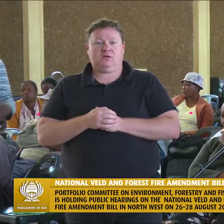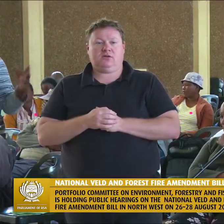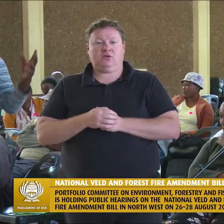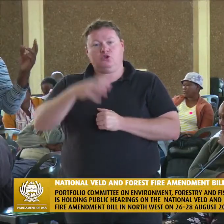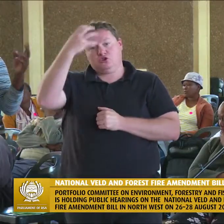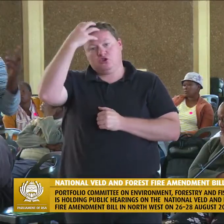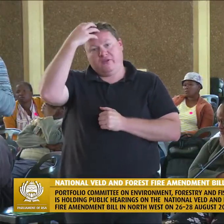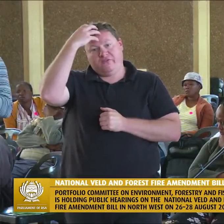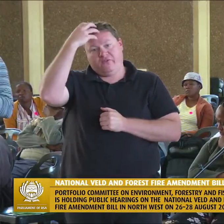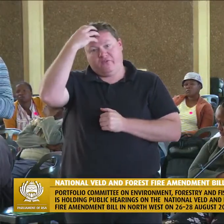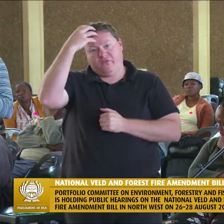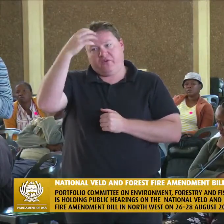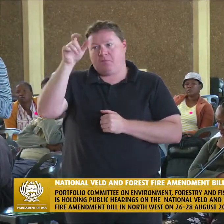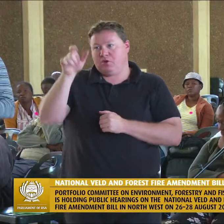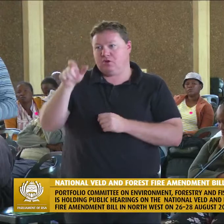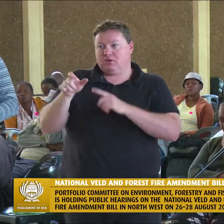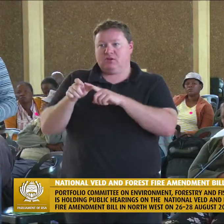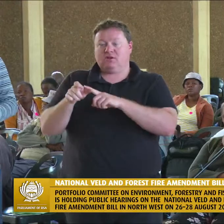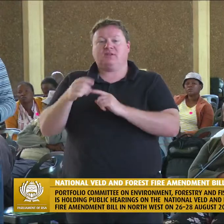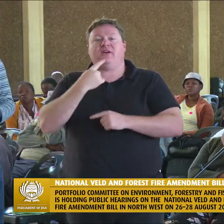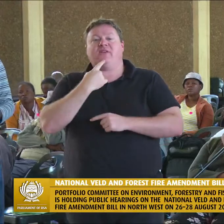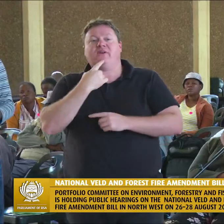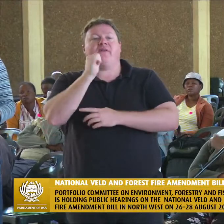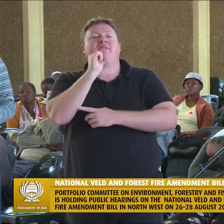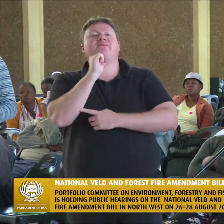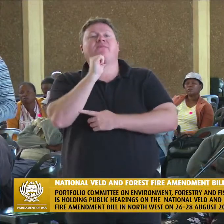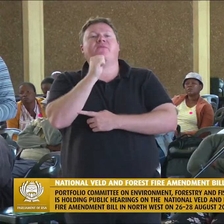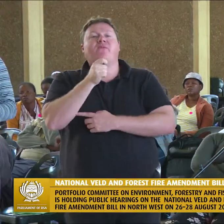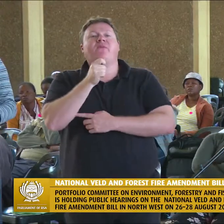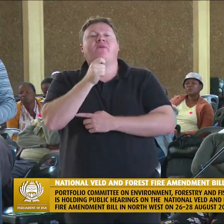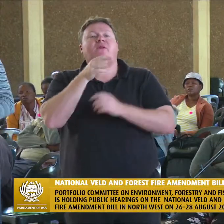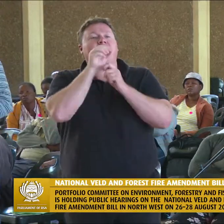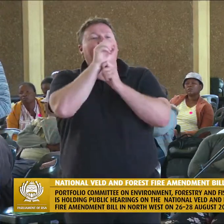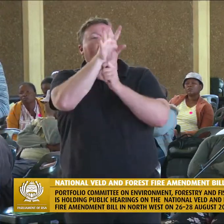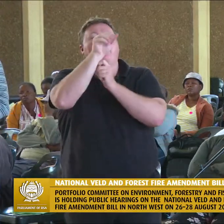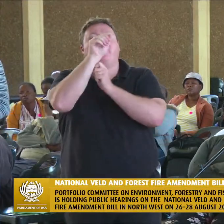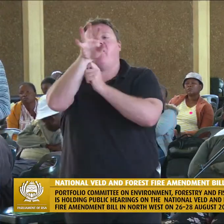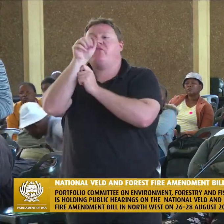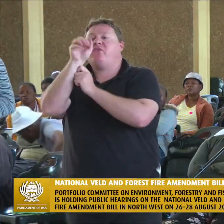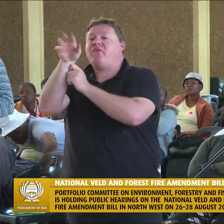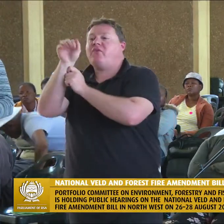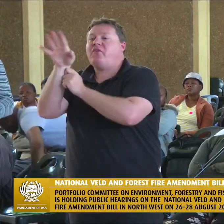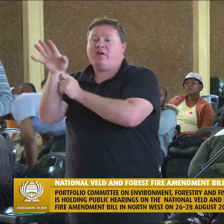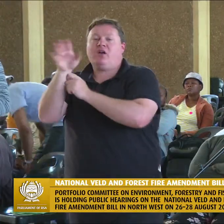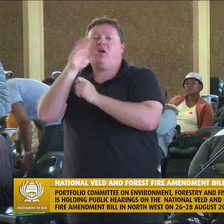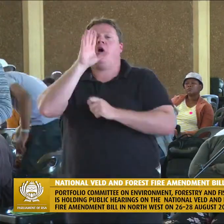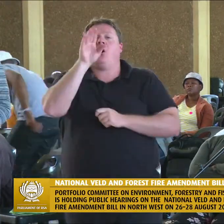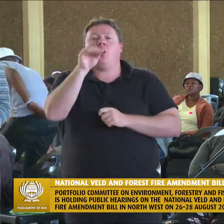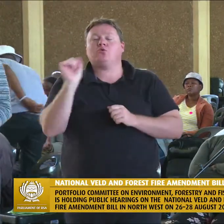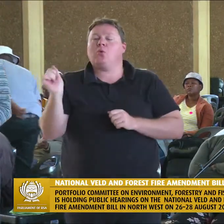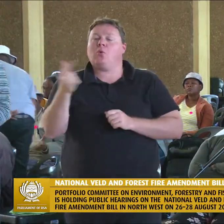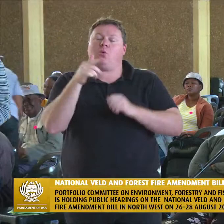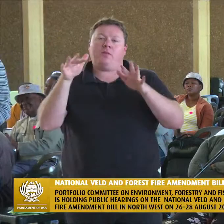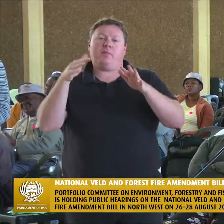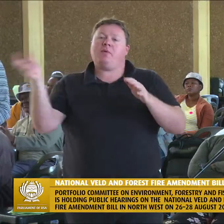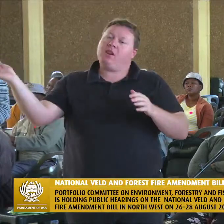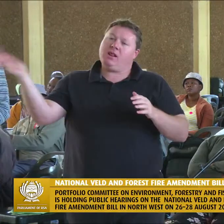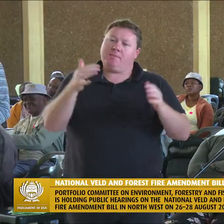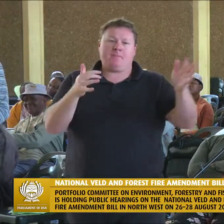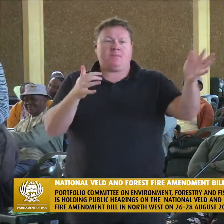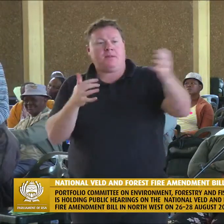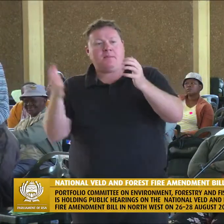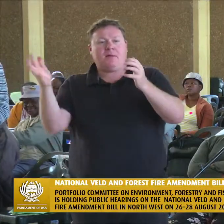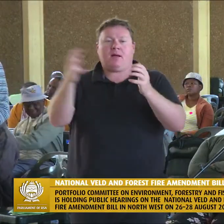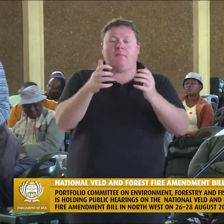will use a loudspeaker calling all the residents to come and assist in the